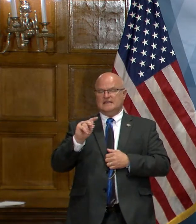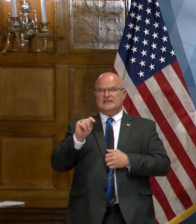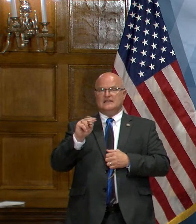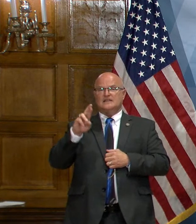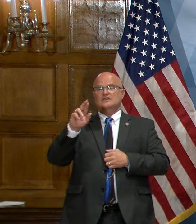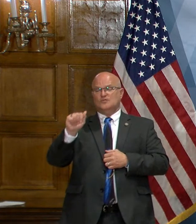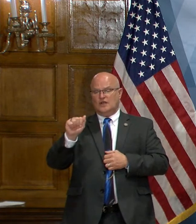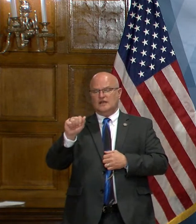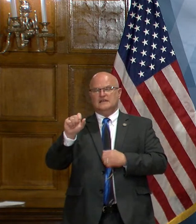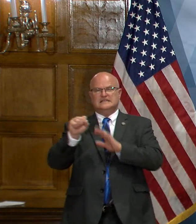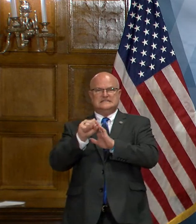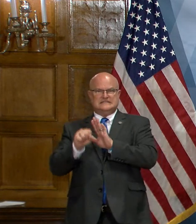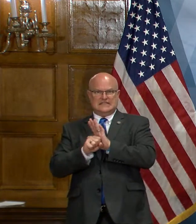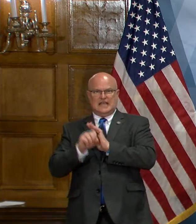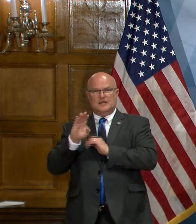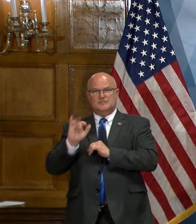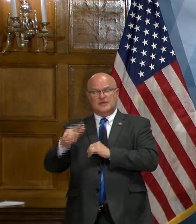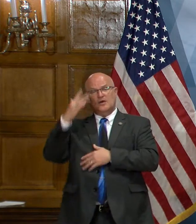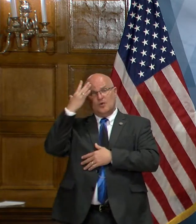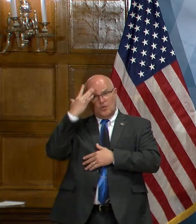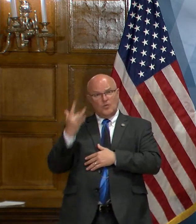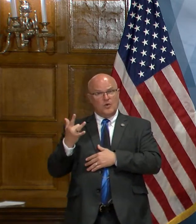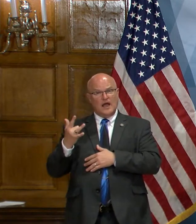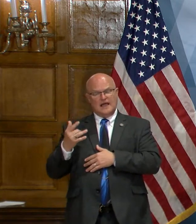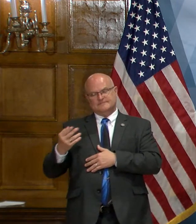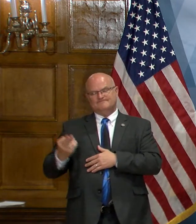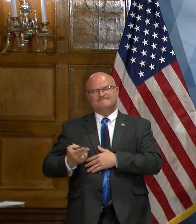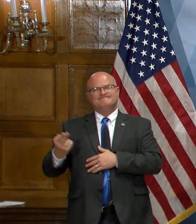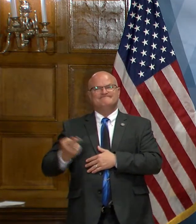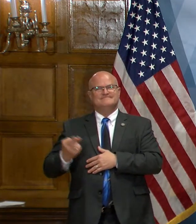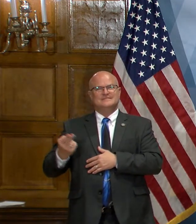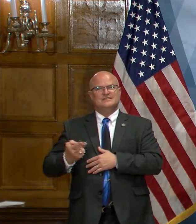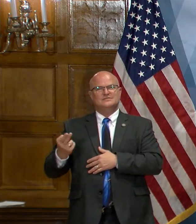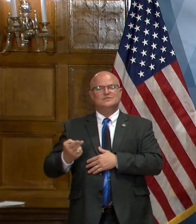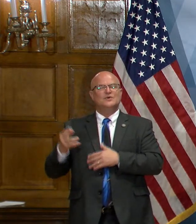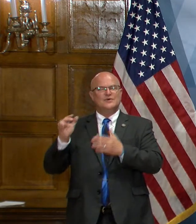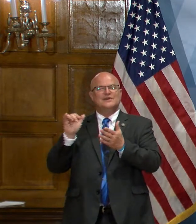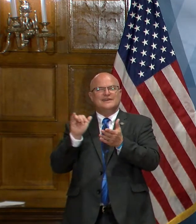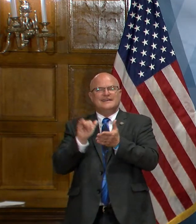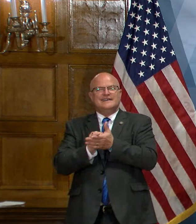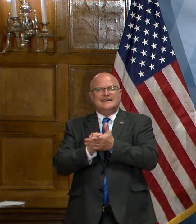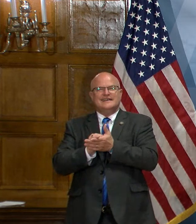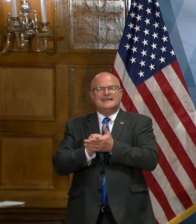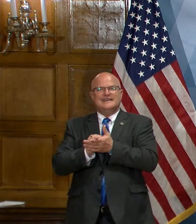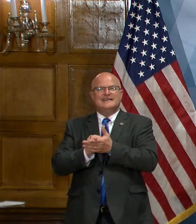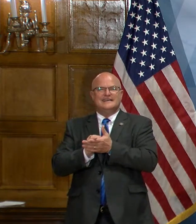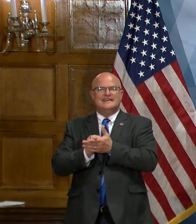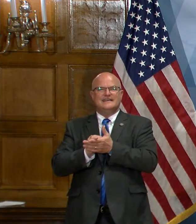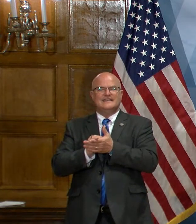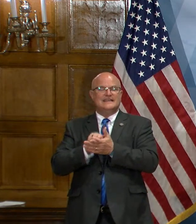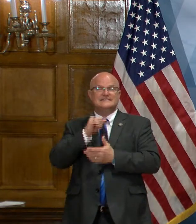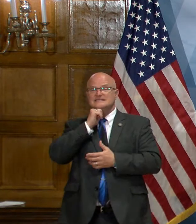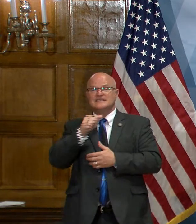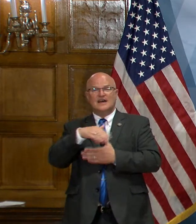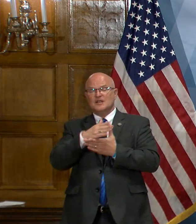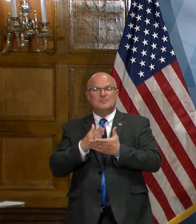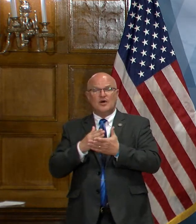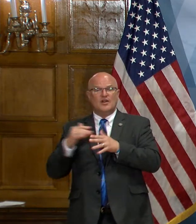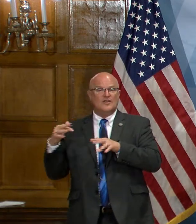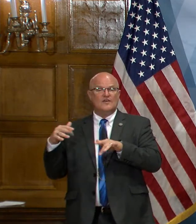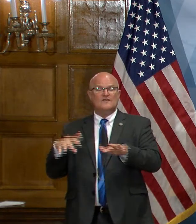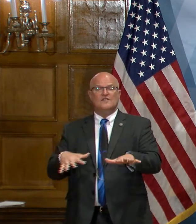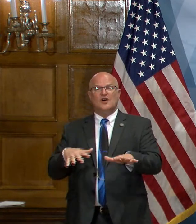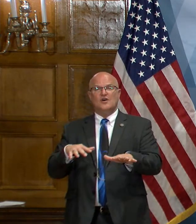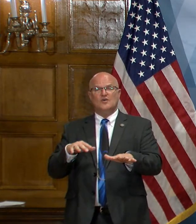intrastate bill because historically that is not a part of the flow